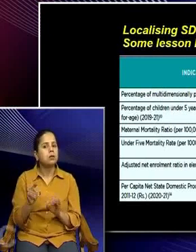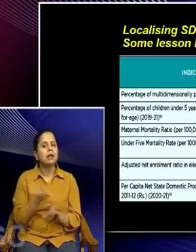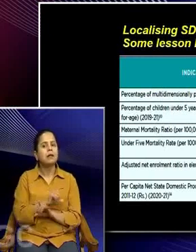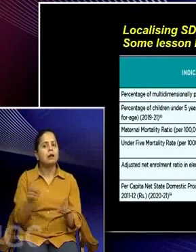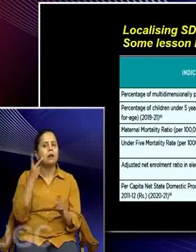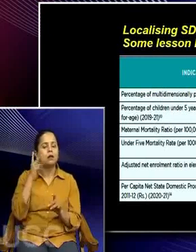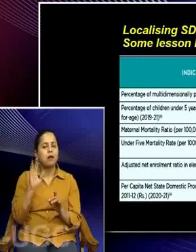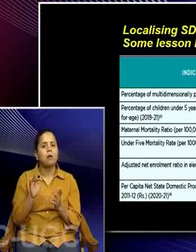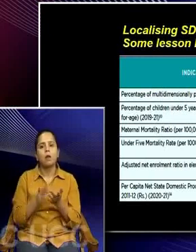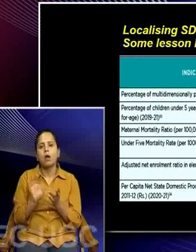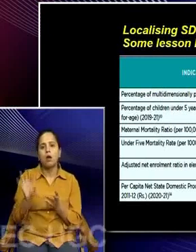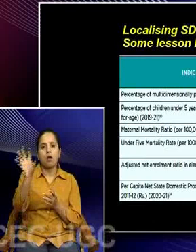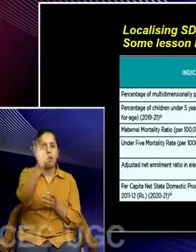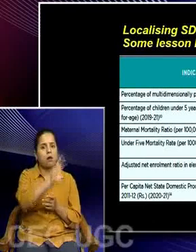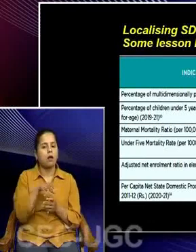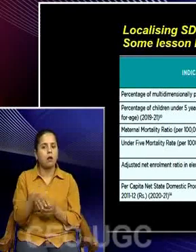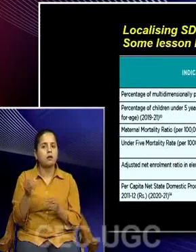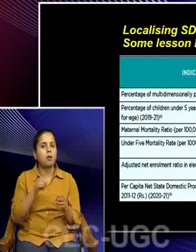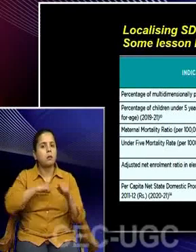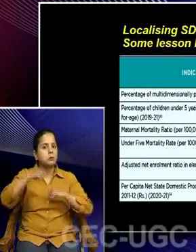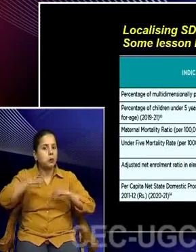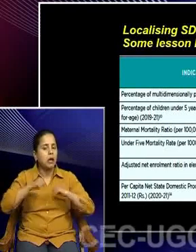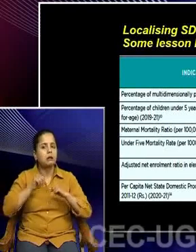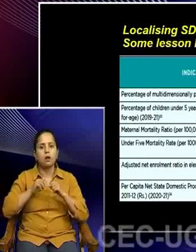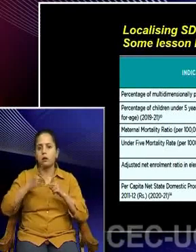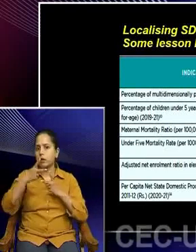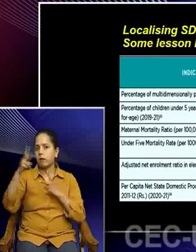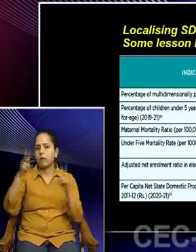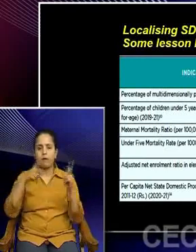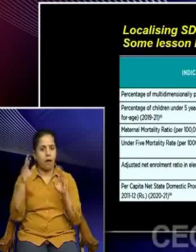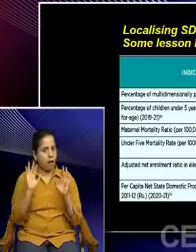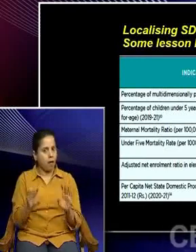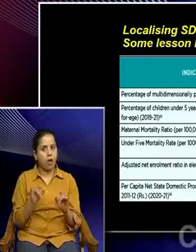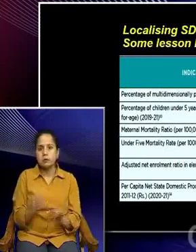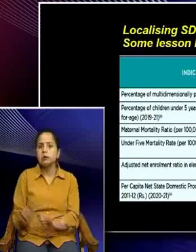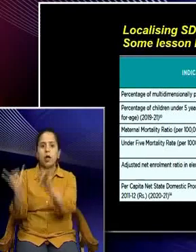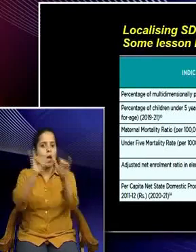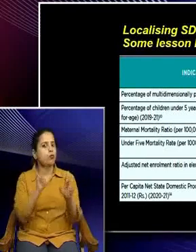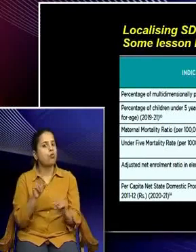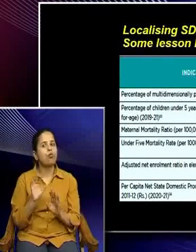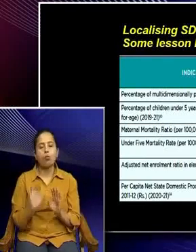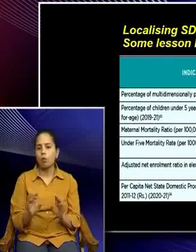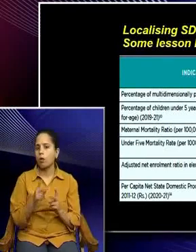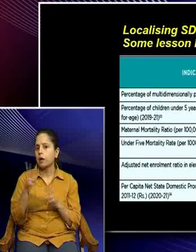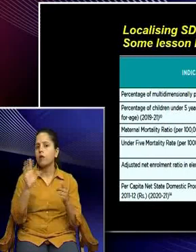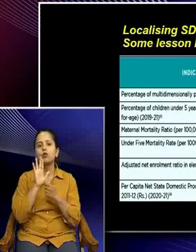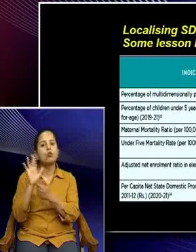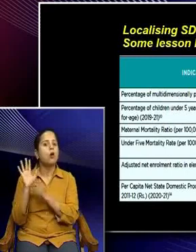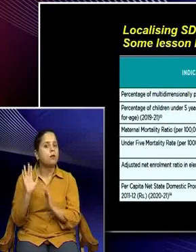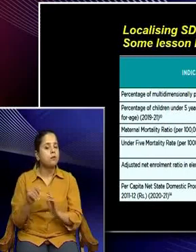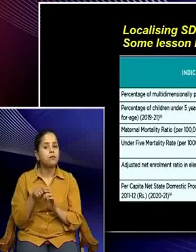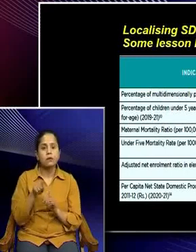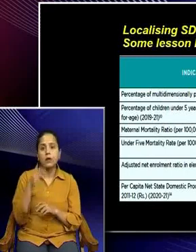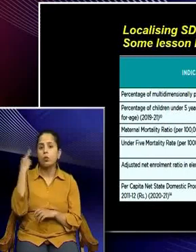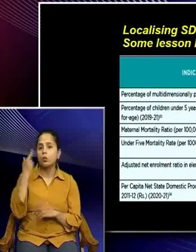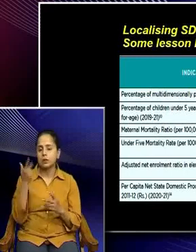clear-cut geographical and spatial patterning of various development indicators, and thus